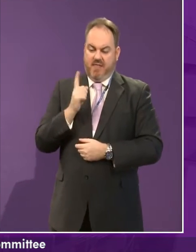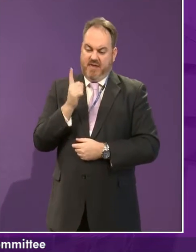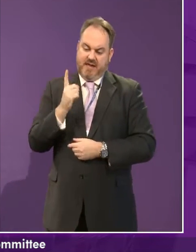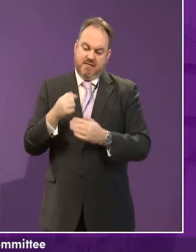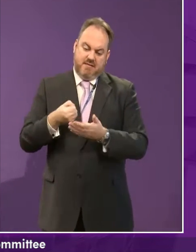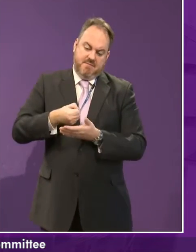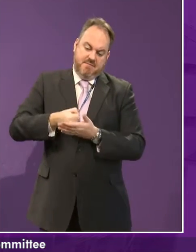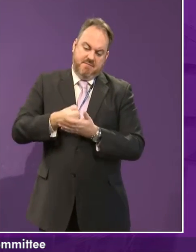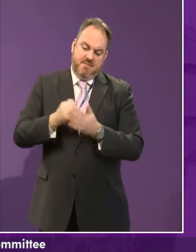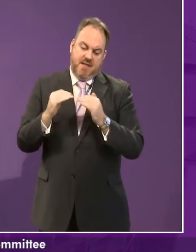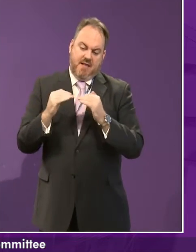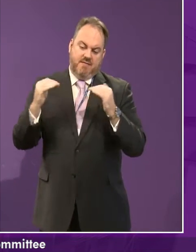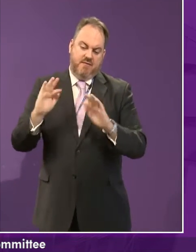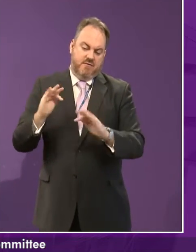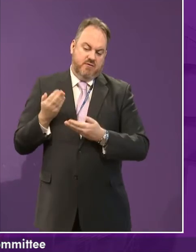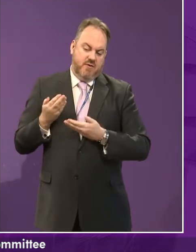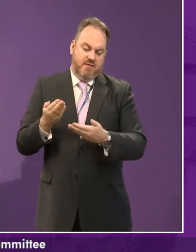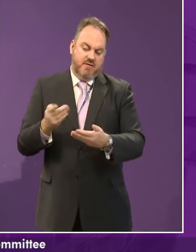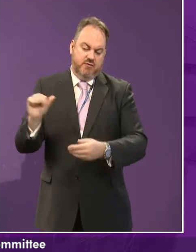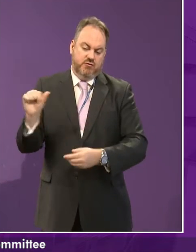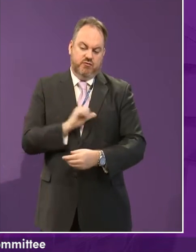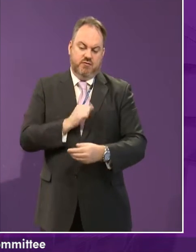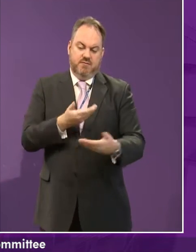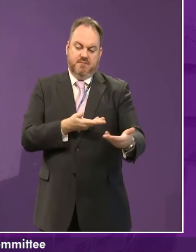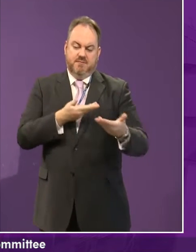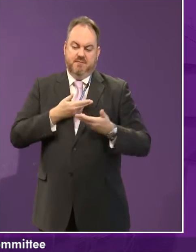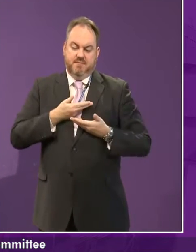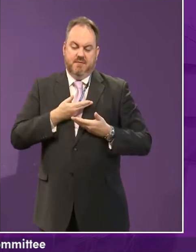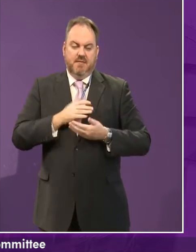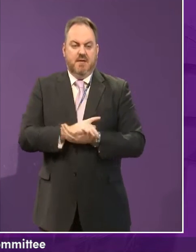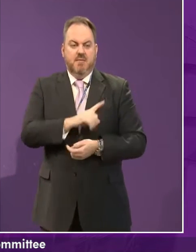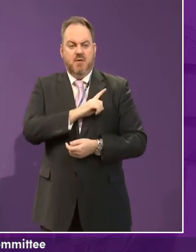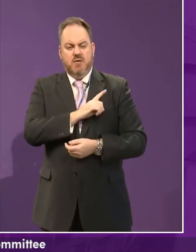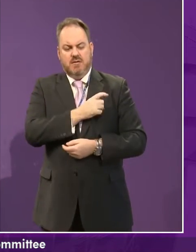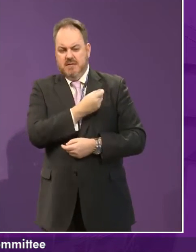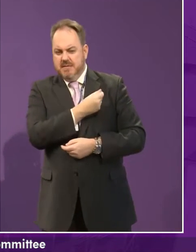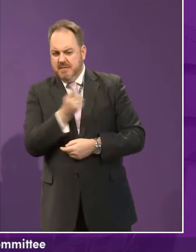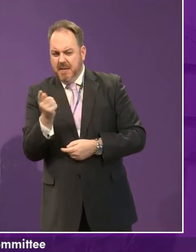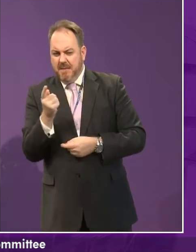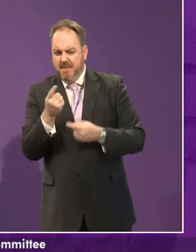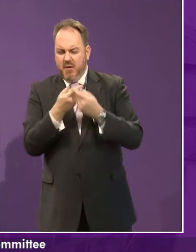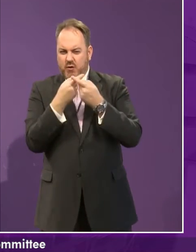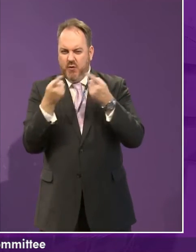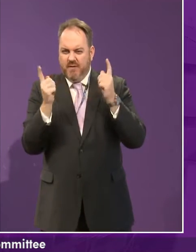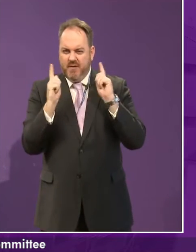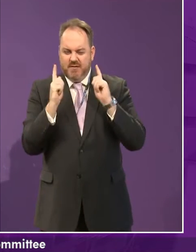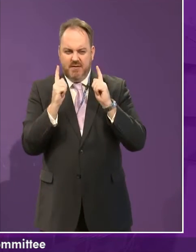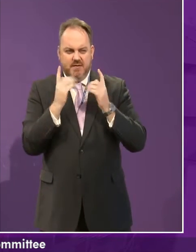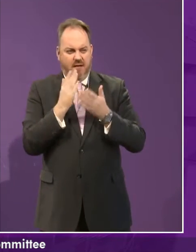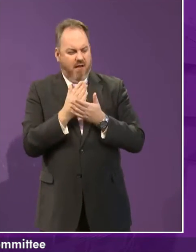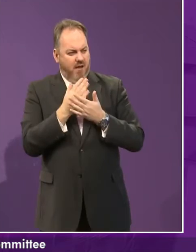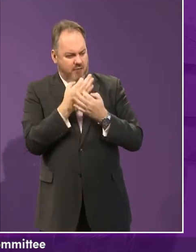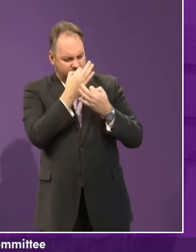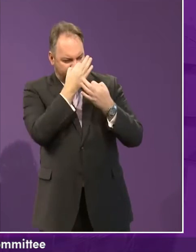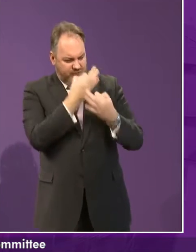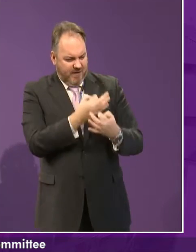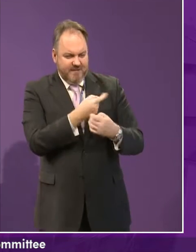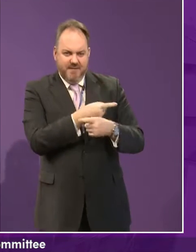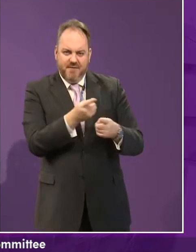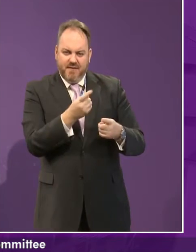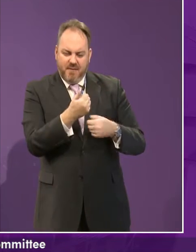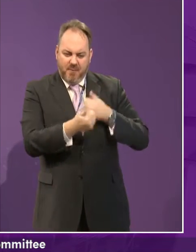made about specialist institutions down south somehow attracting students with disabilities, and therefore students with a disability